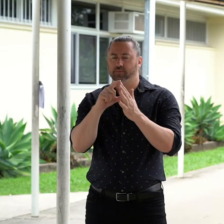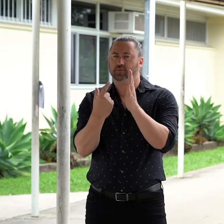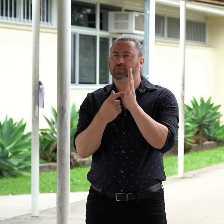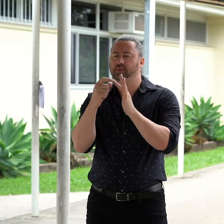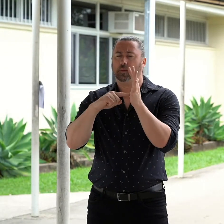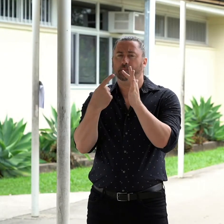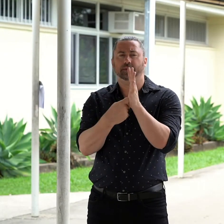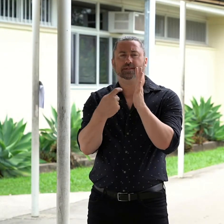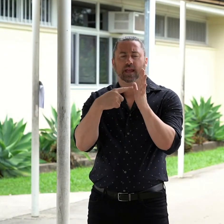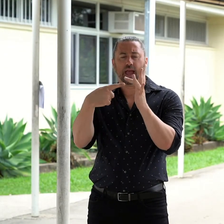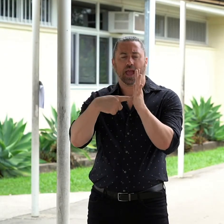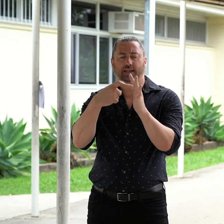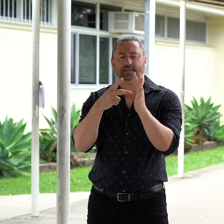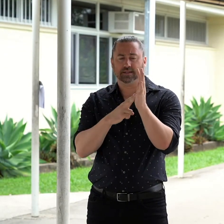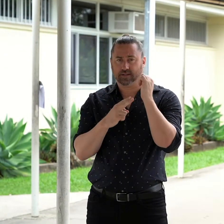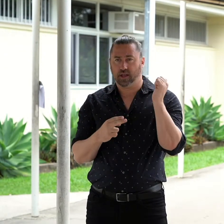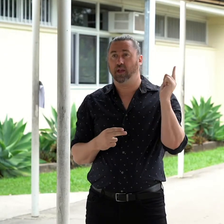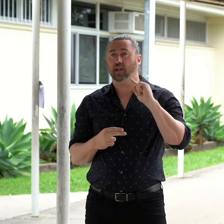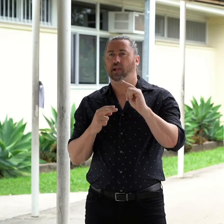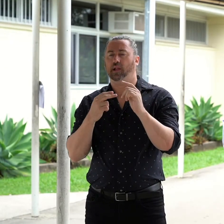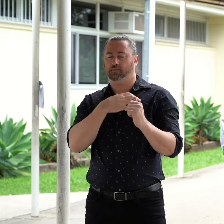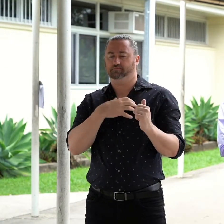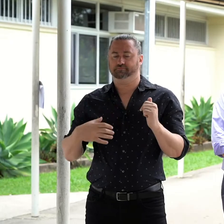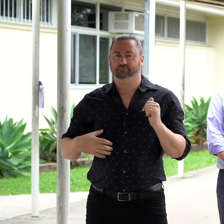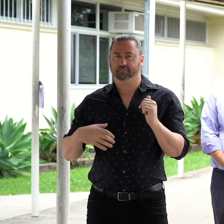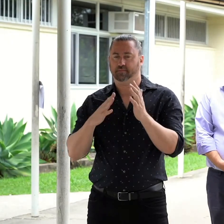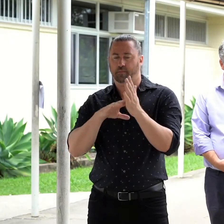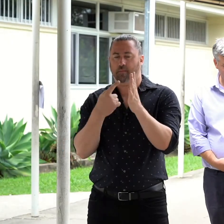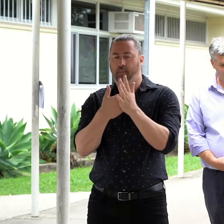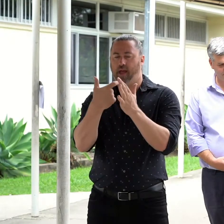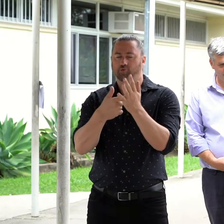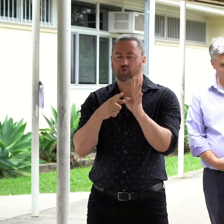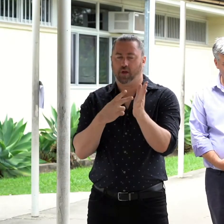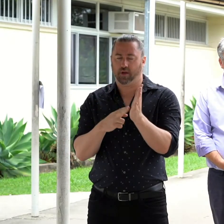Aitken now to say a few words, and then Minister Mark Ryan.